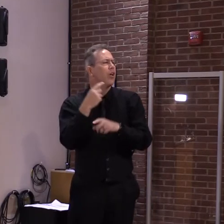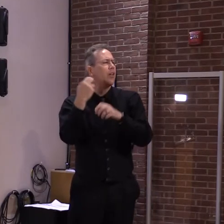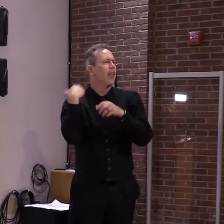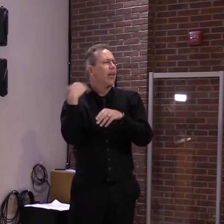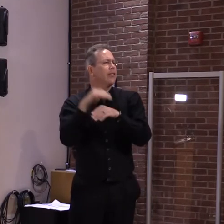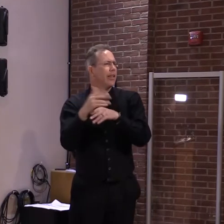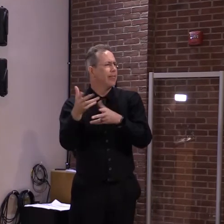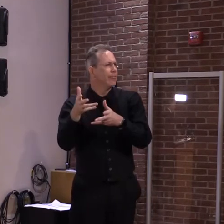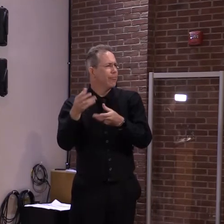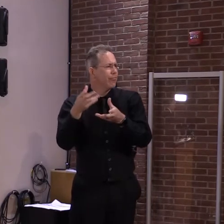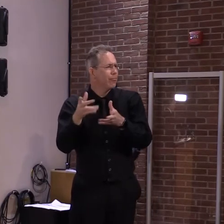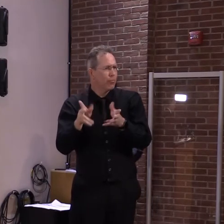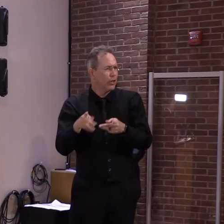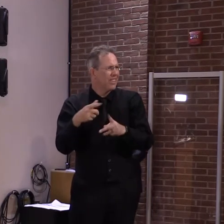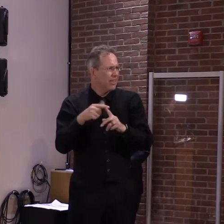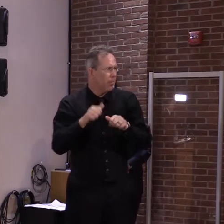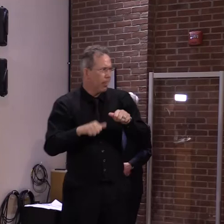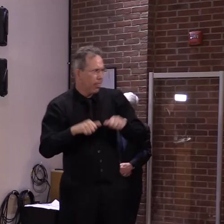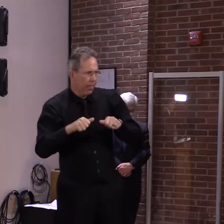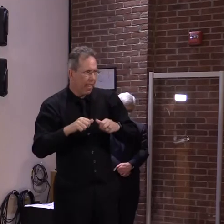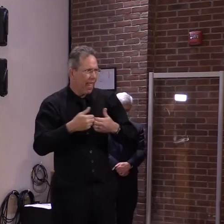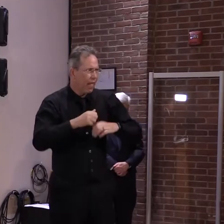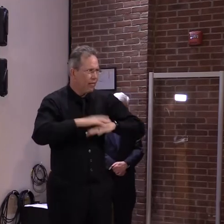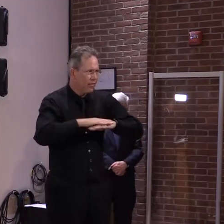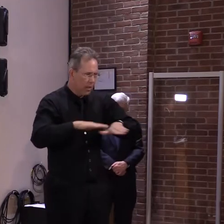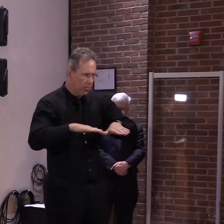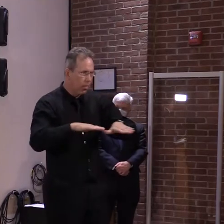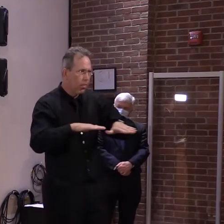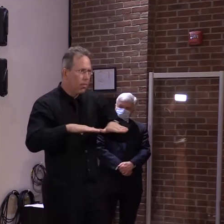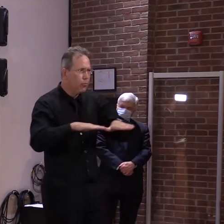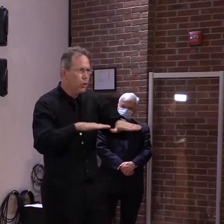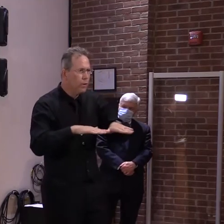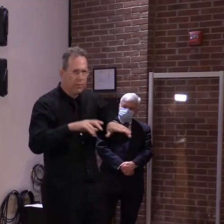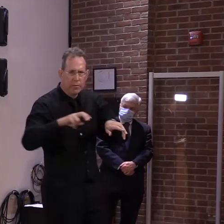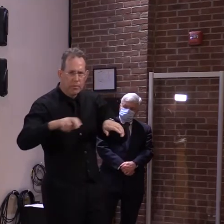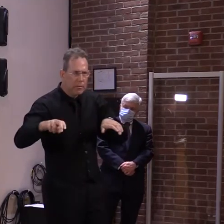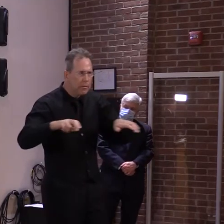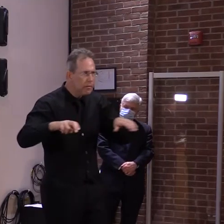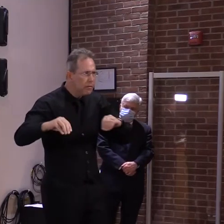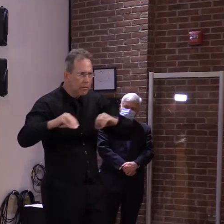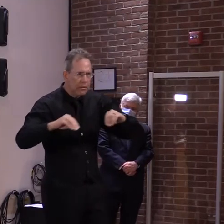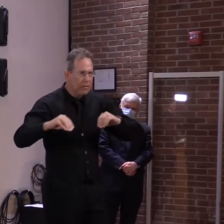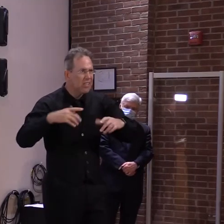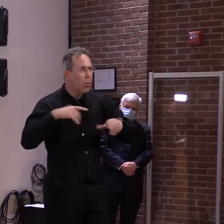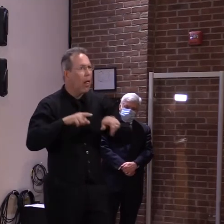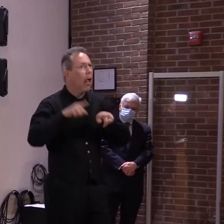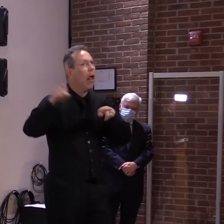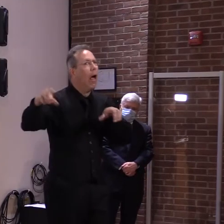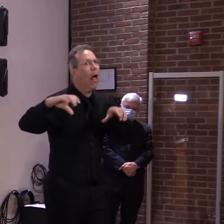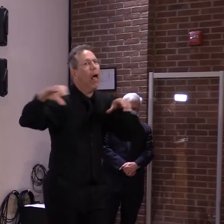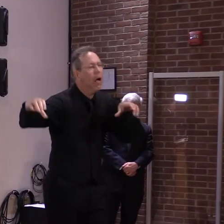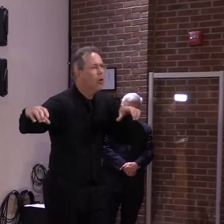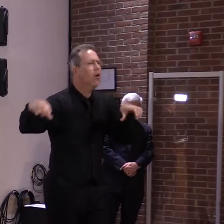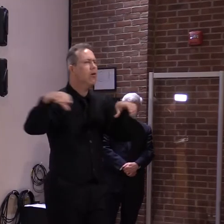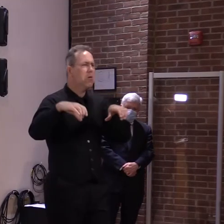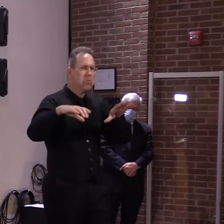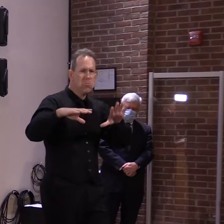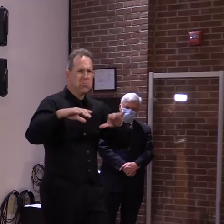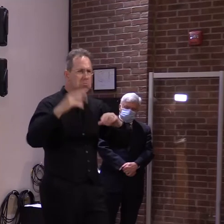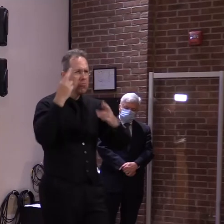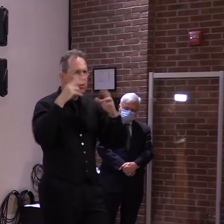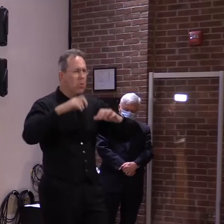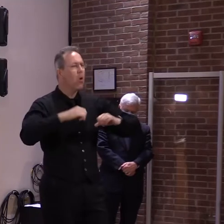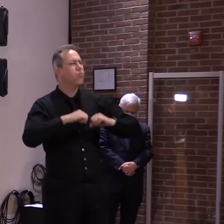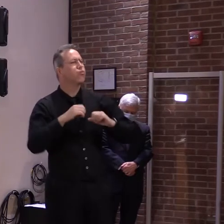capacity limits and things seem to be going pretty well. Great, thank you. Okay, thank you. Mike Donahue,